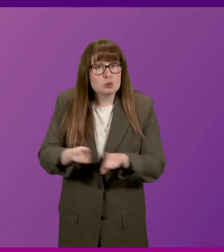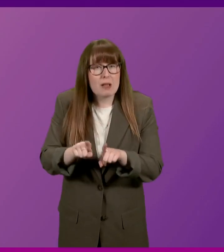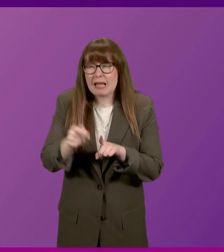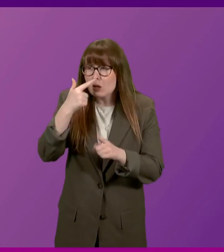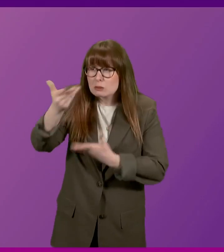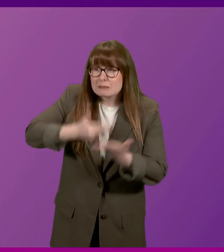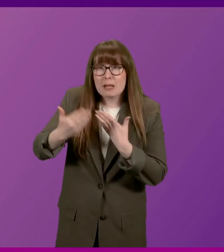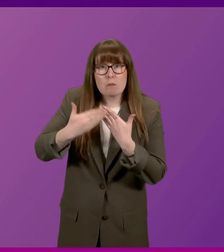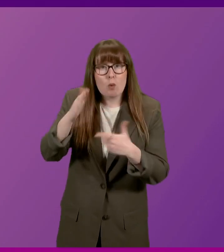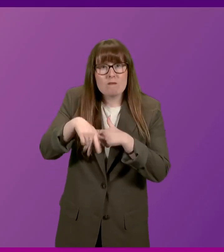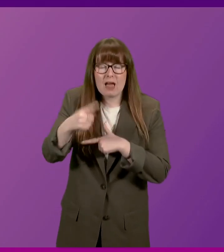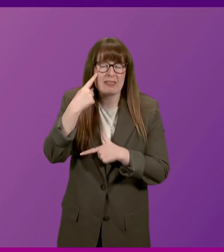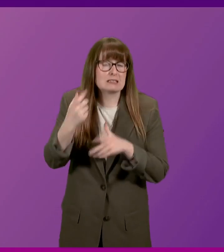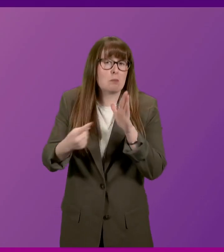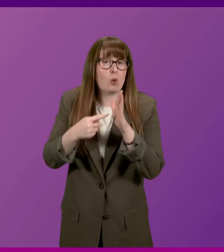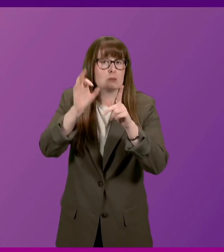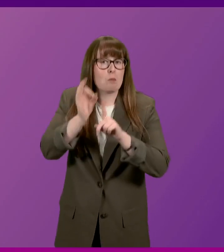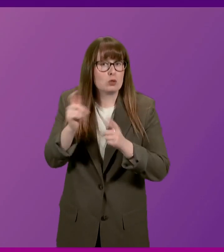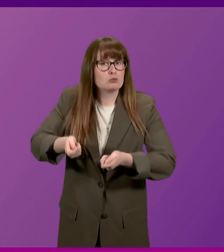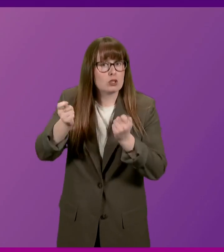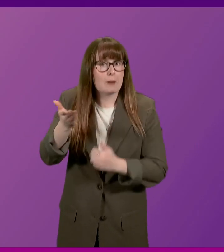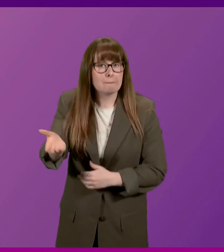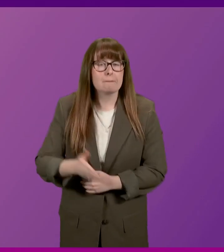about that, because I think that's a really important point that you've raised.